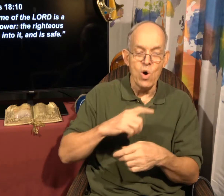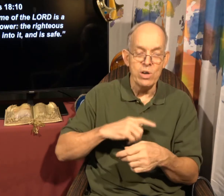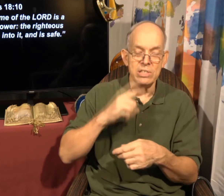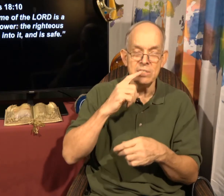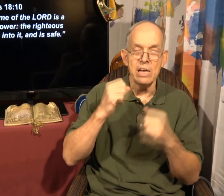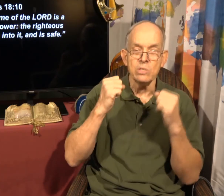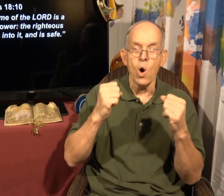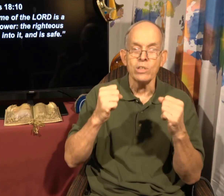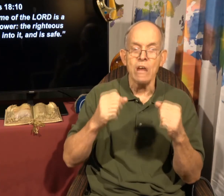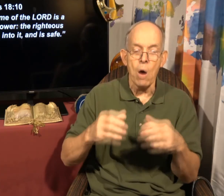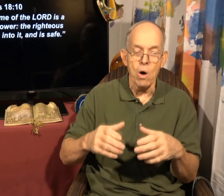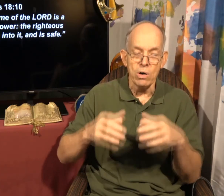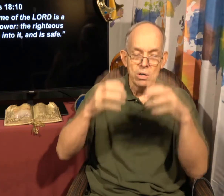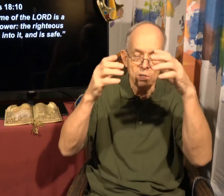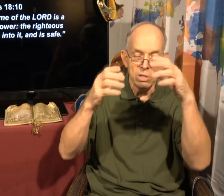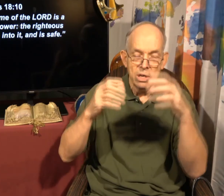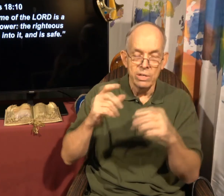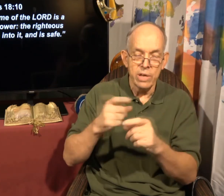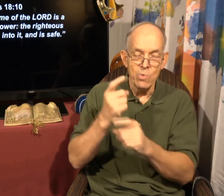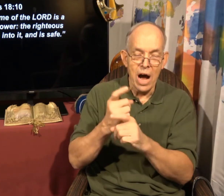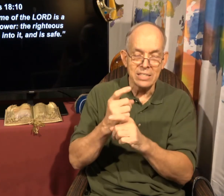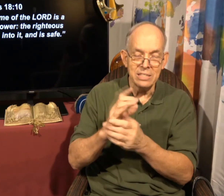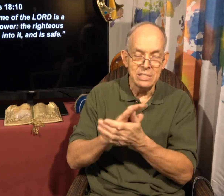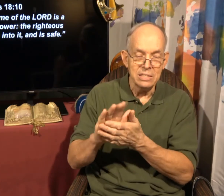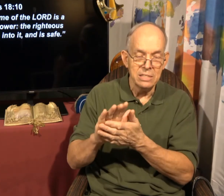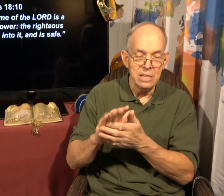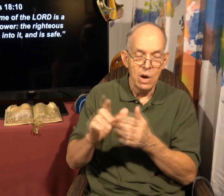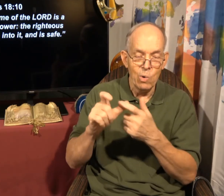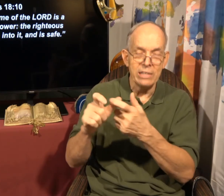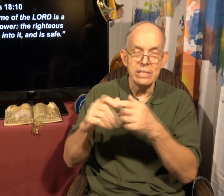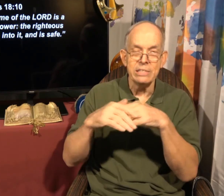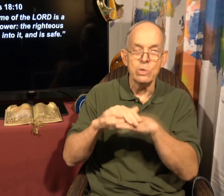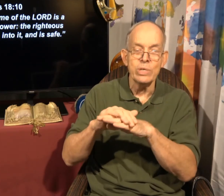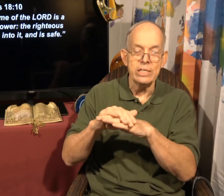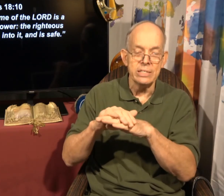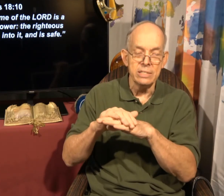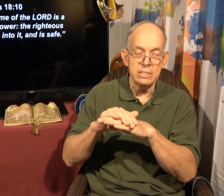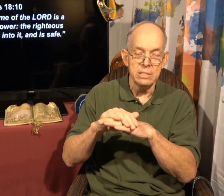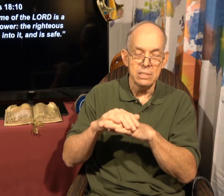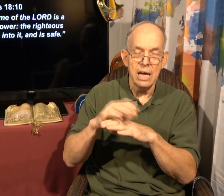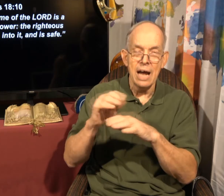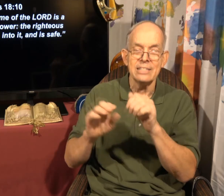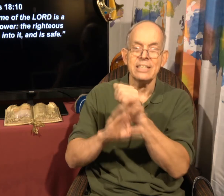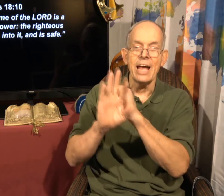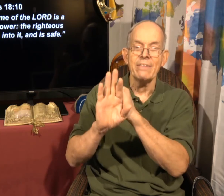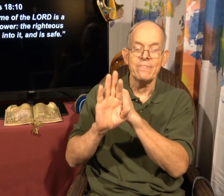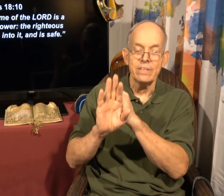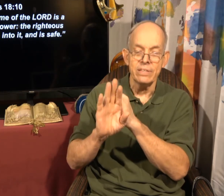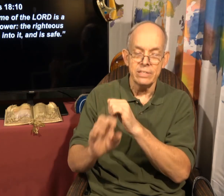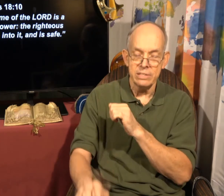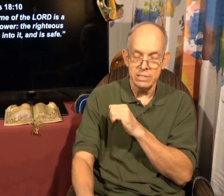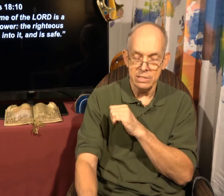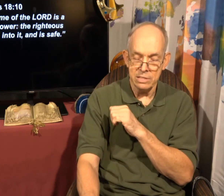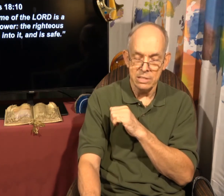Proverbs chapter 18, verse 10. The name of the Lord is a strong tower. The